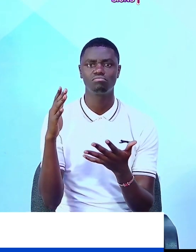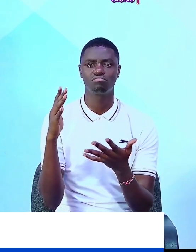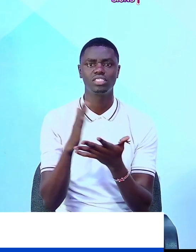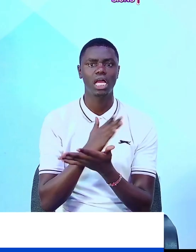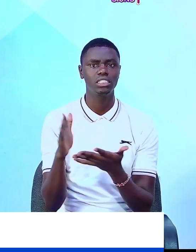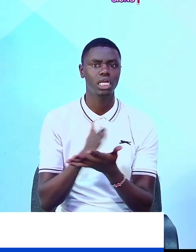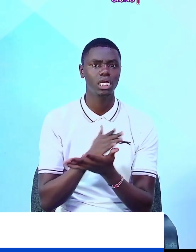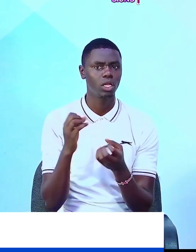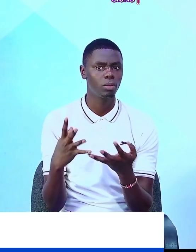the named amount